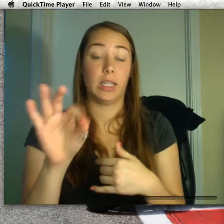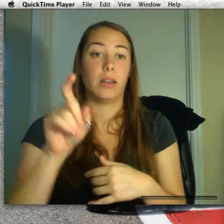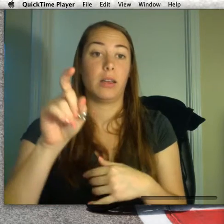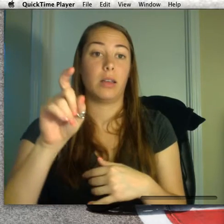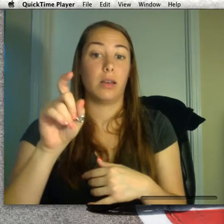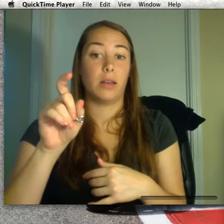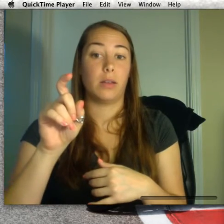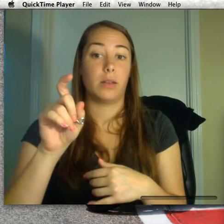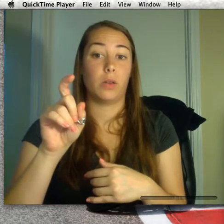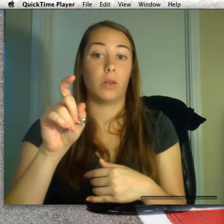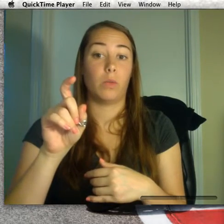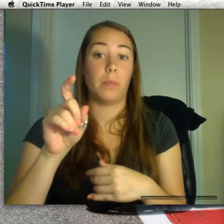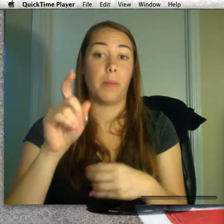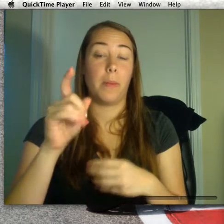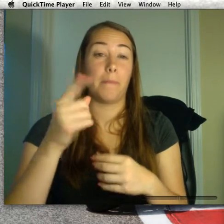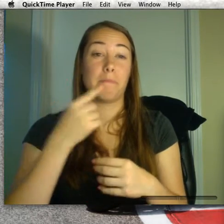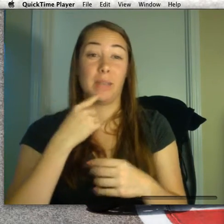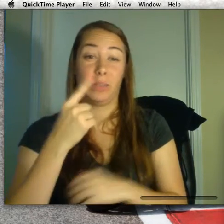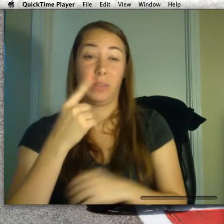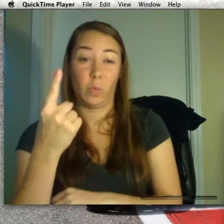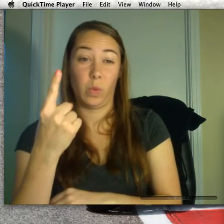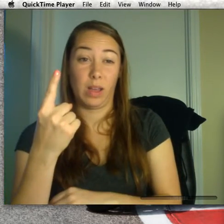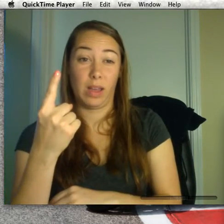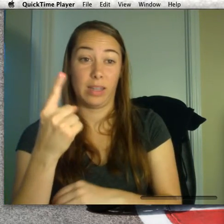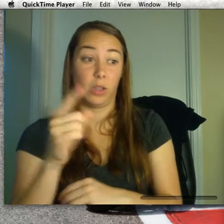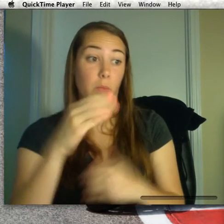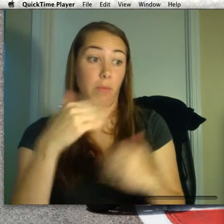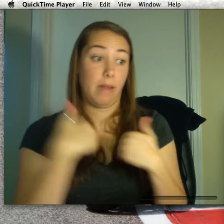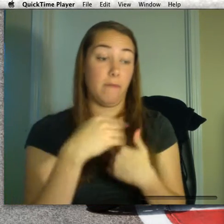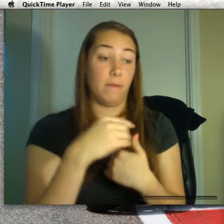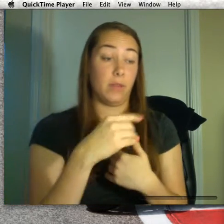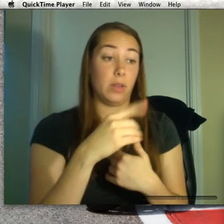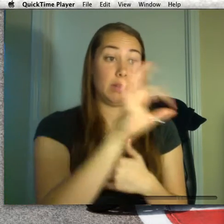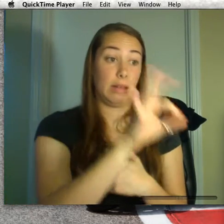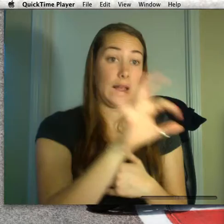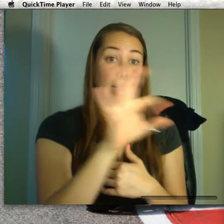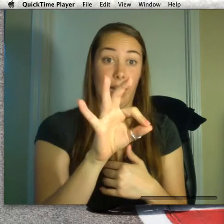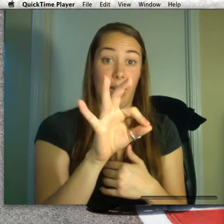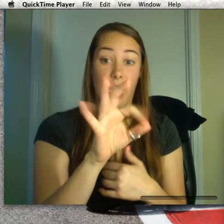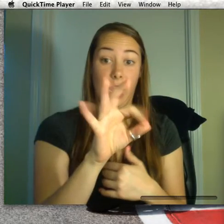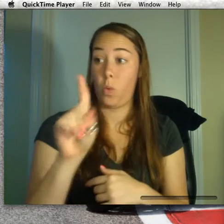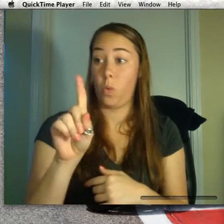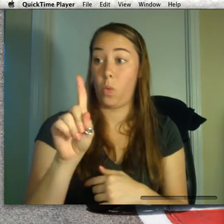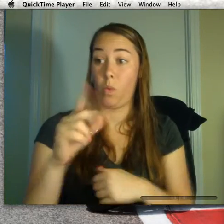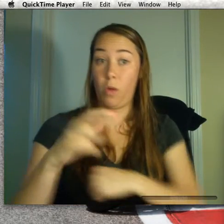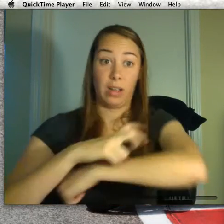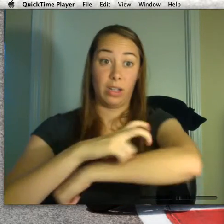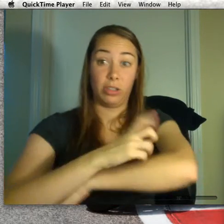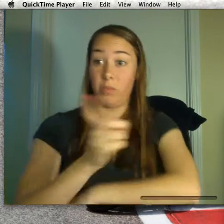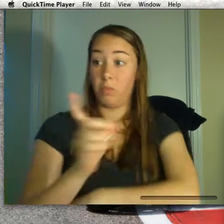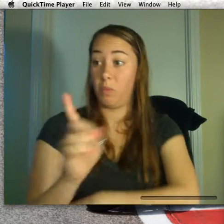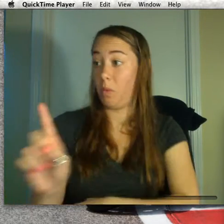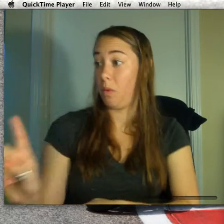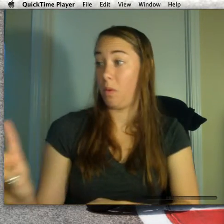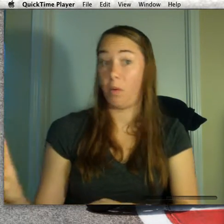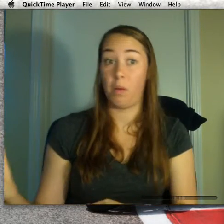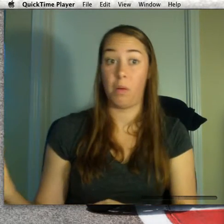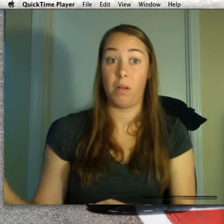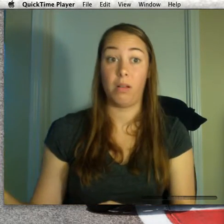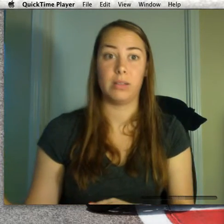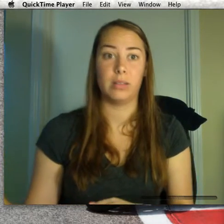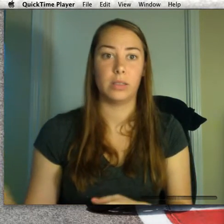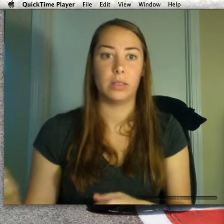Unprotected. One sheep is left vulnerable. One sheep is left behind. One